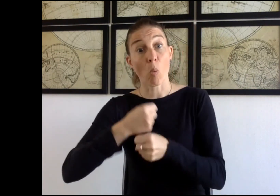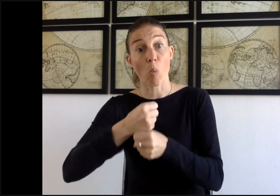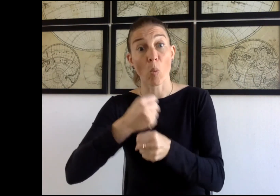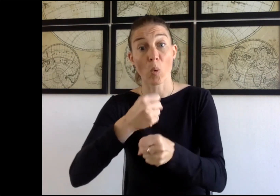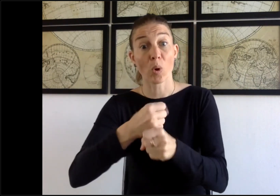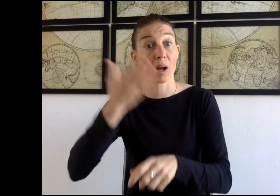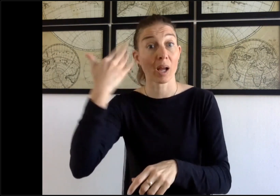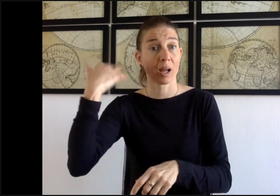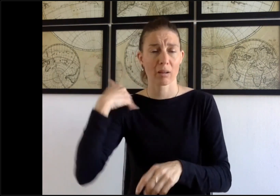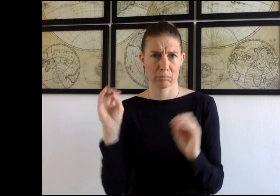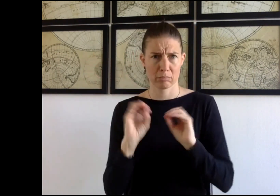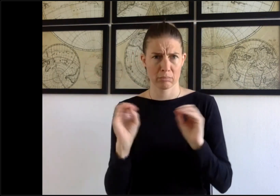to finish my studies.